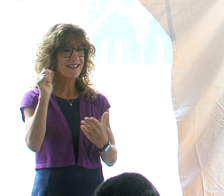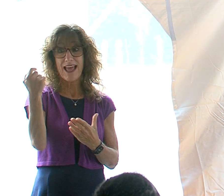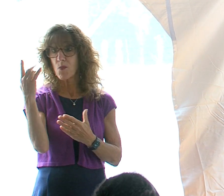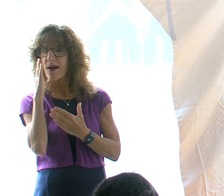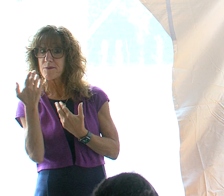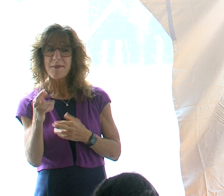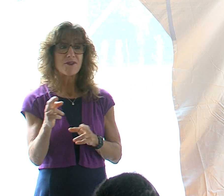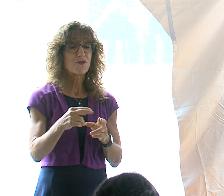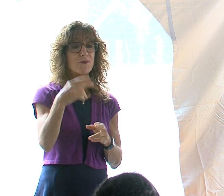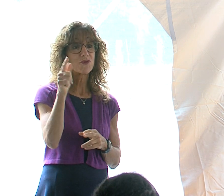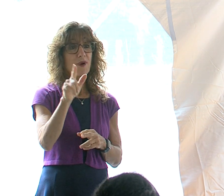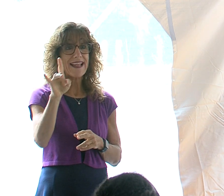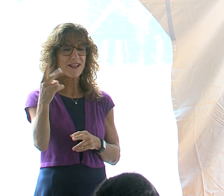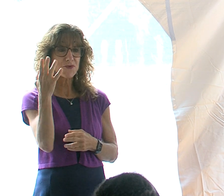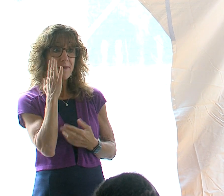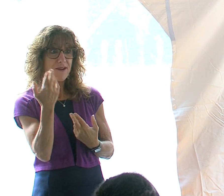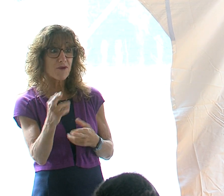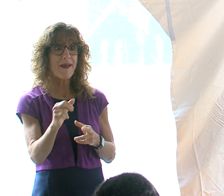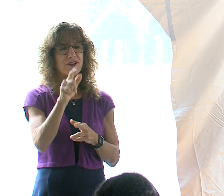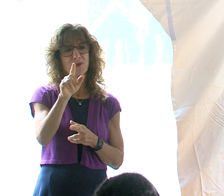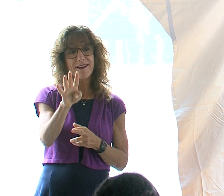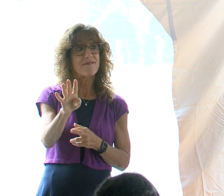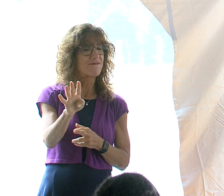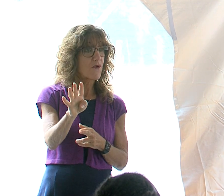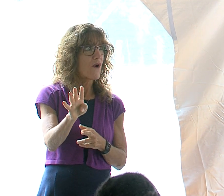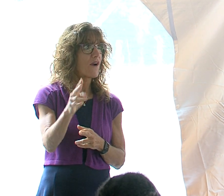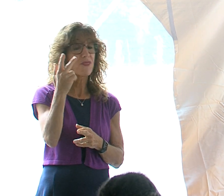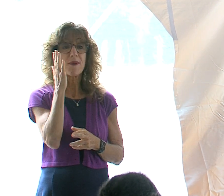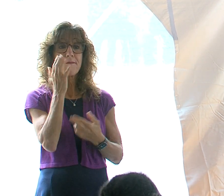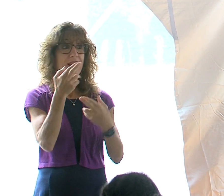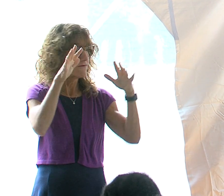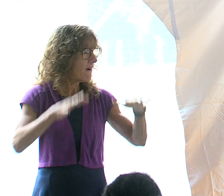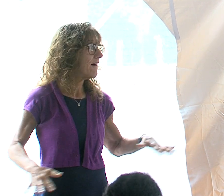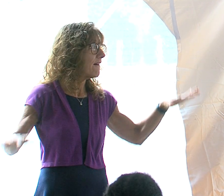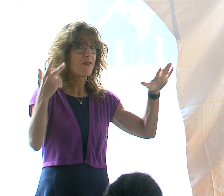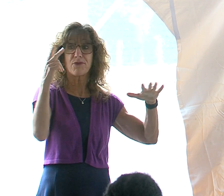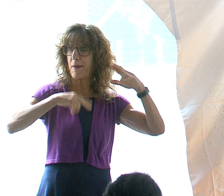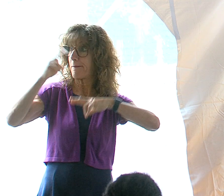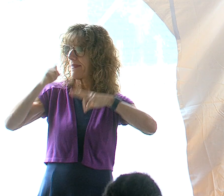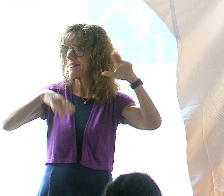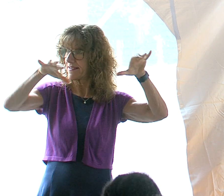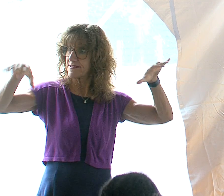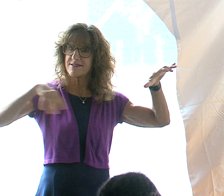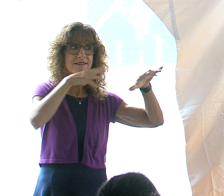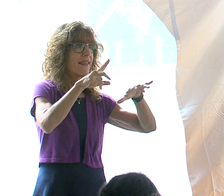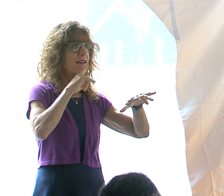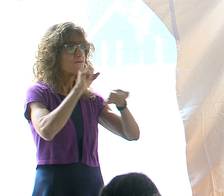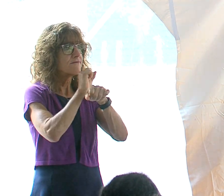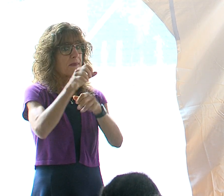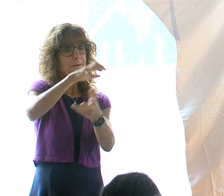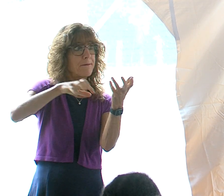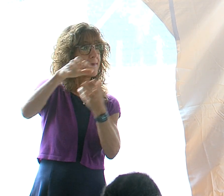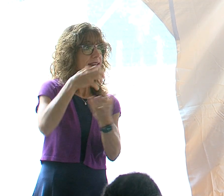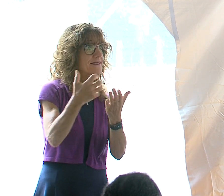one-bedrooms, 28 two-bedrooms, and 24 three-bedrooms spread in these three buildings here. This is a true